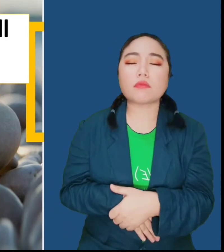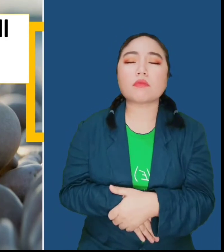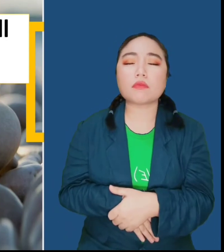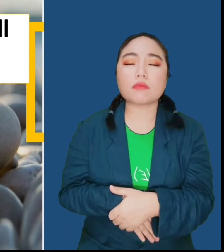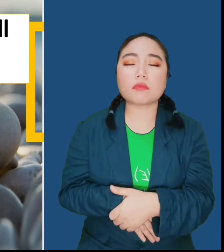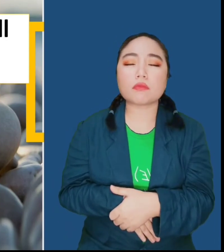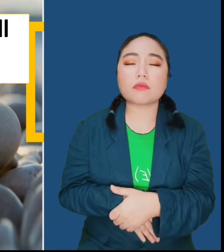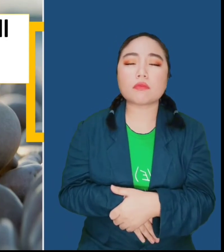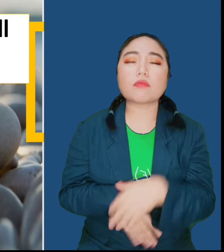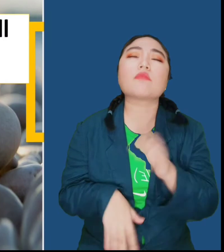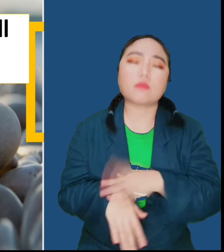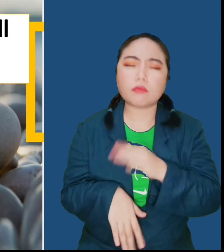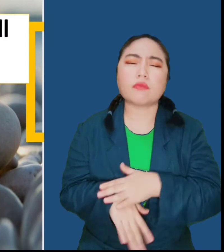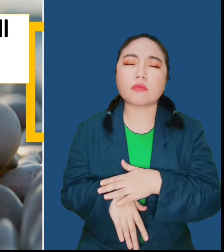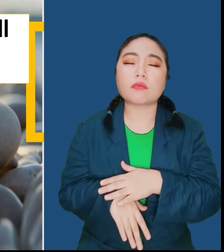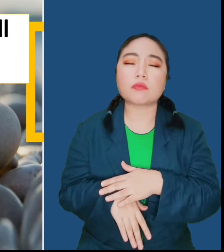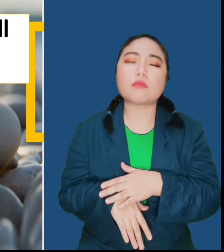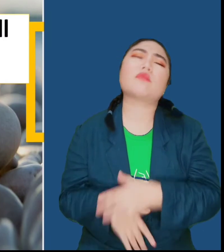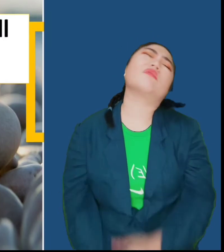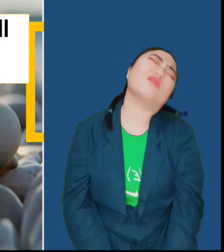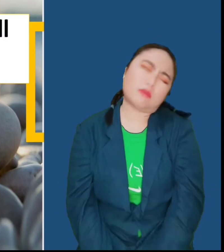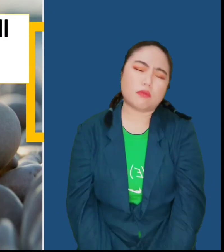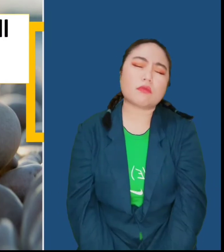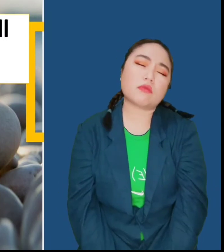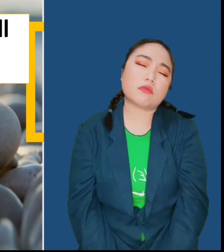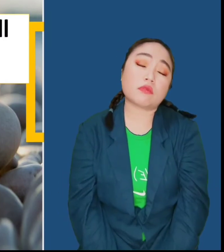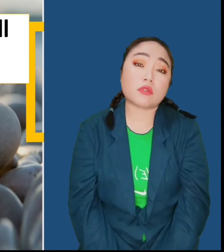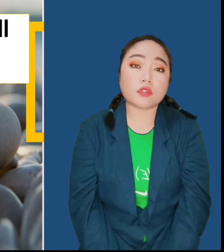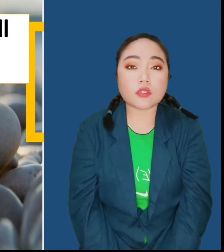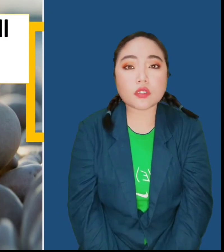and she would be calling you again. You would be like this.